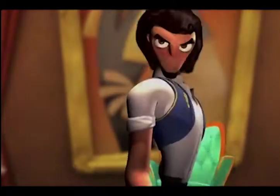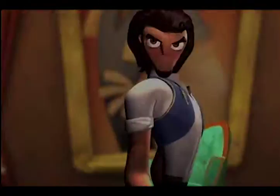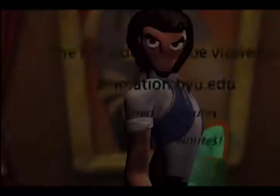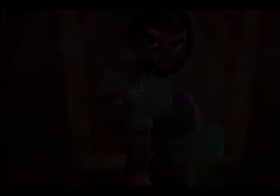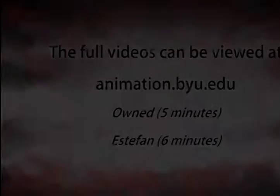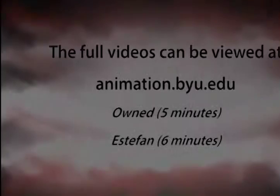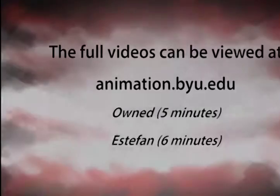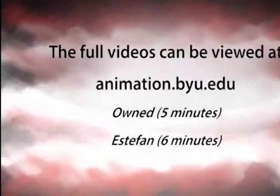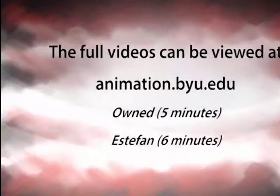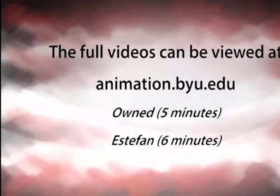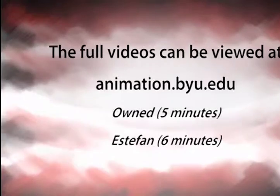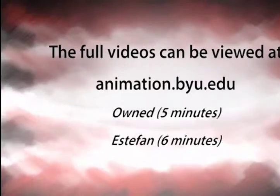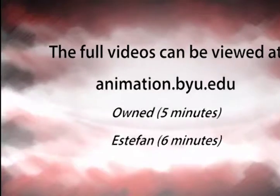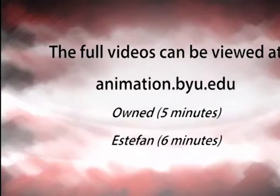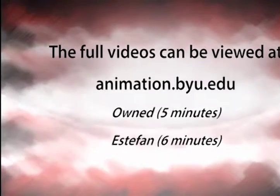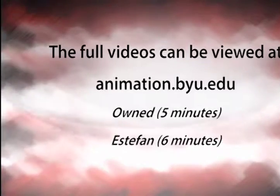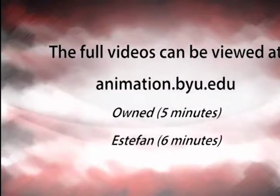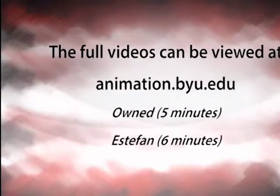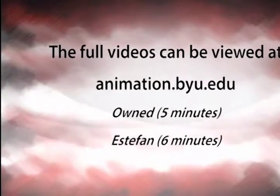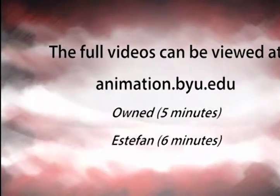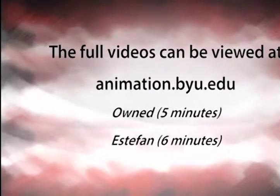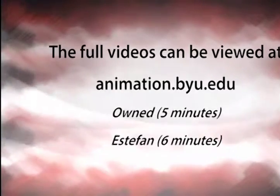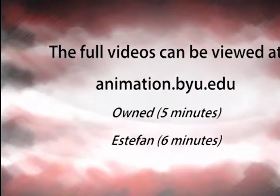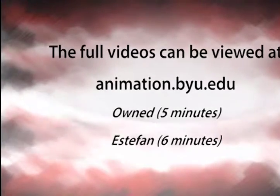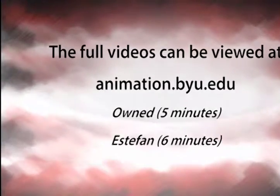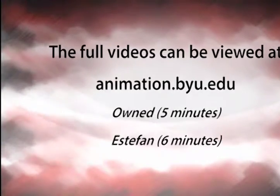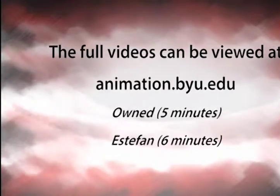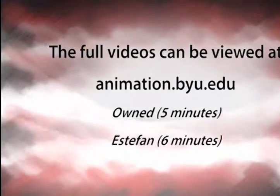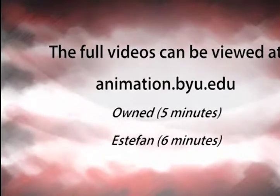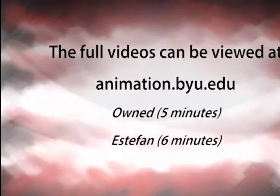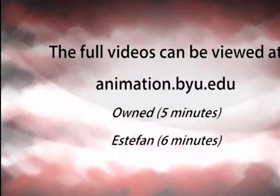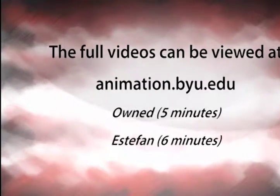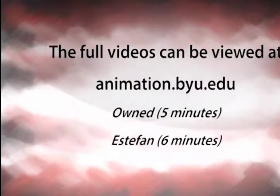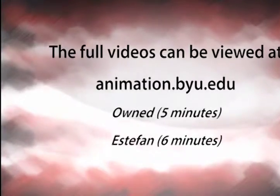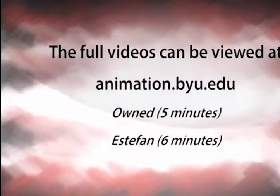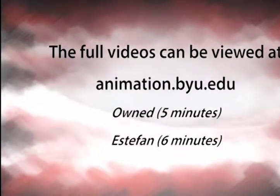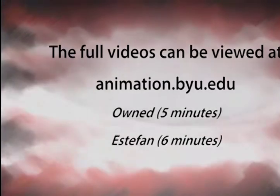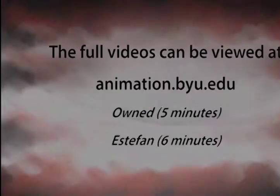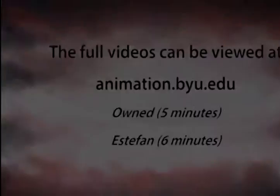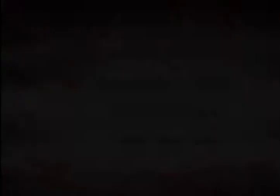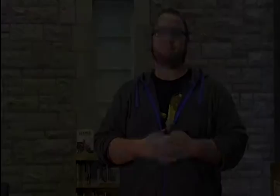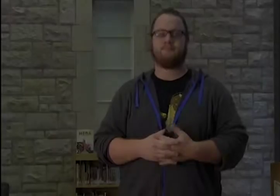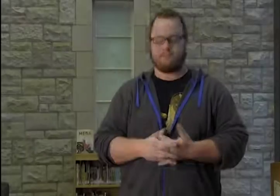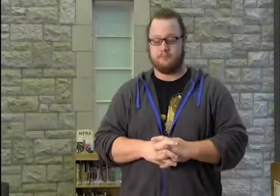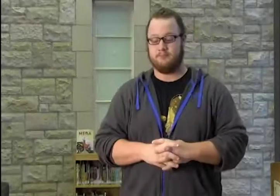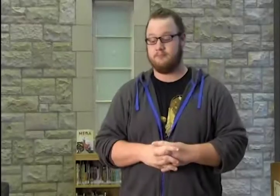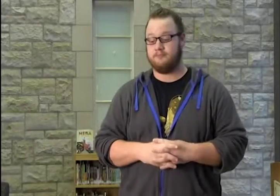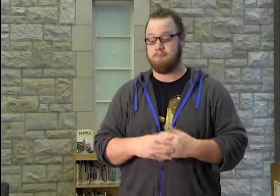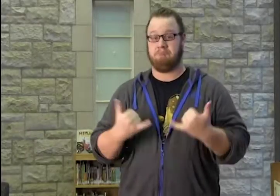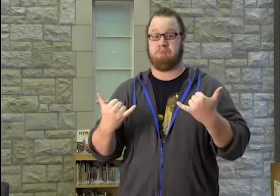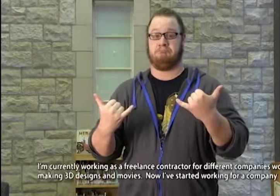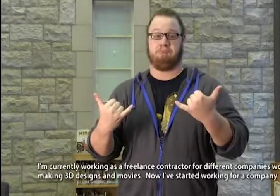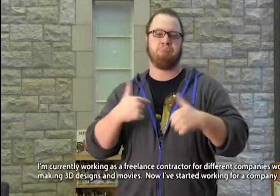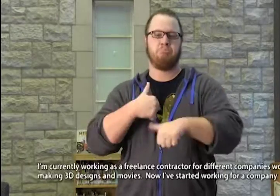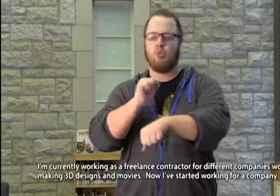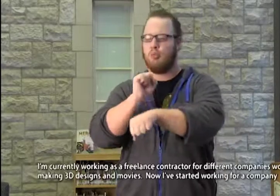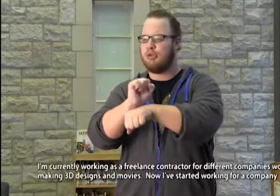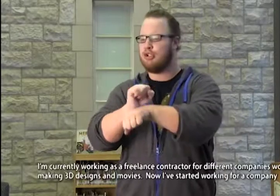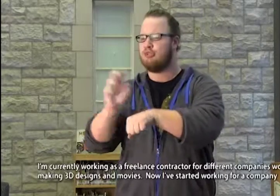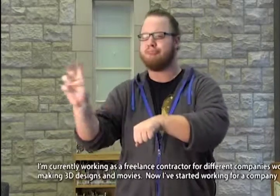The full videos can be viewed at animation.byu.edu. Owned 5 minutes, Estefan 6 minutes. I'm currently